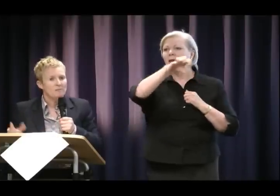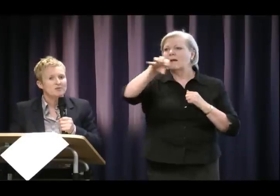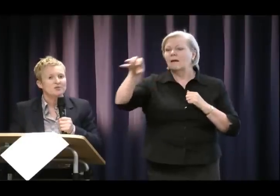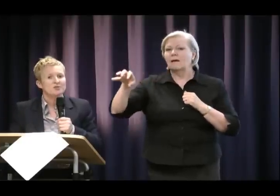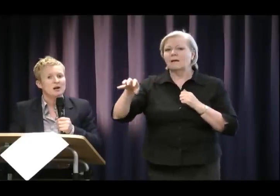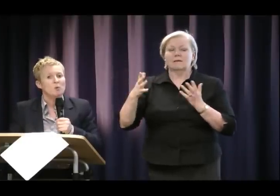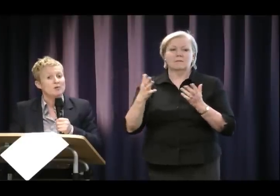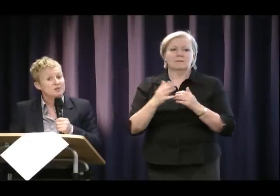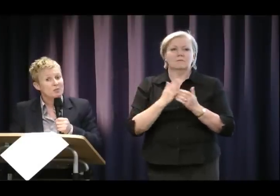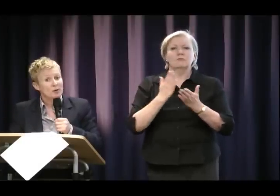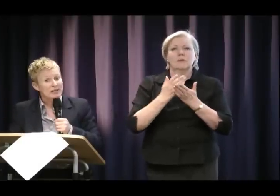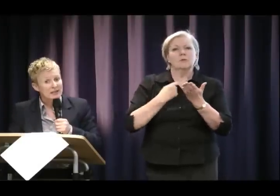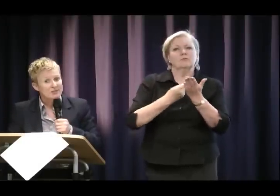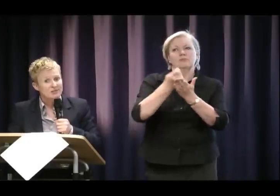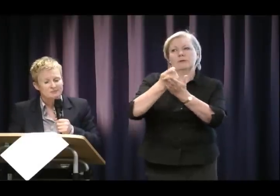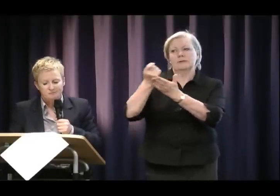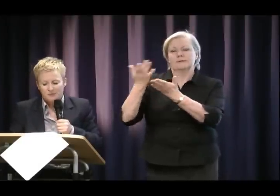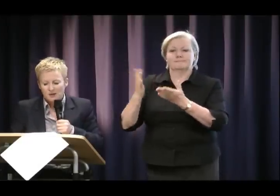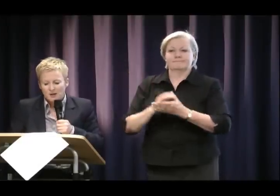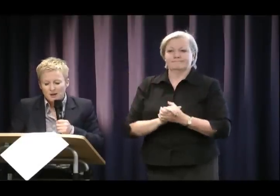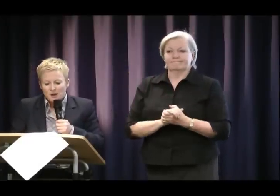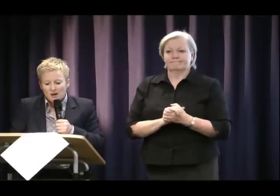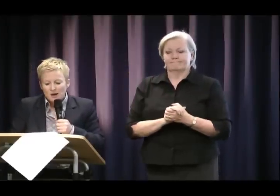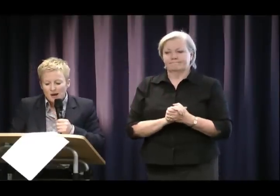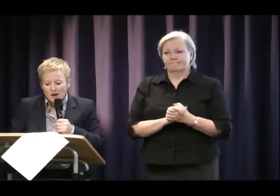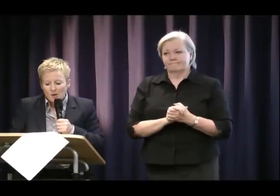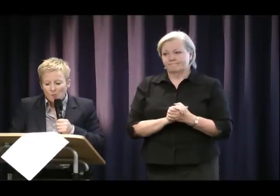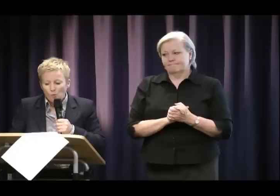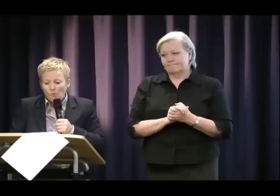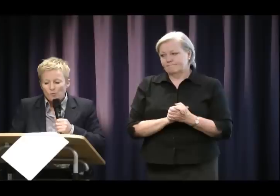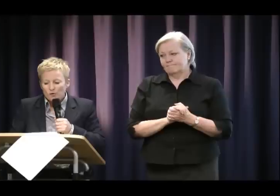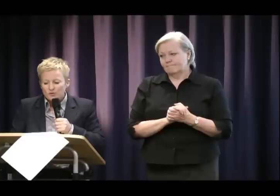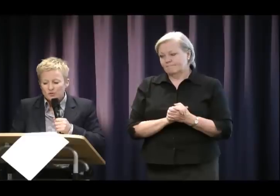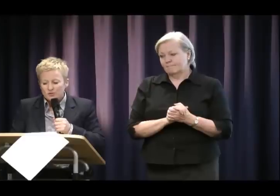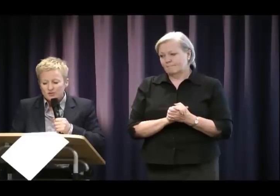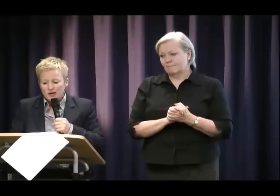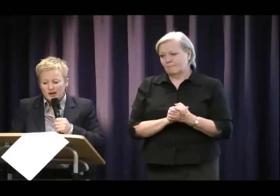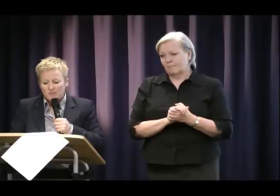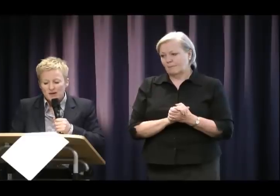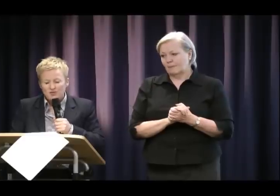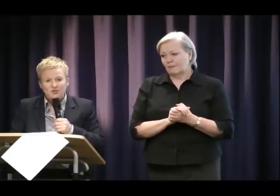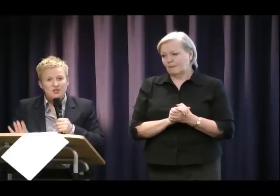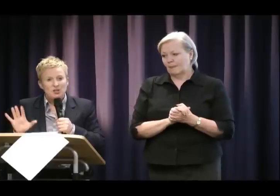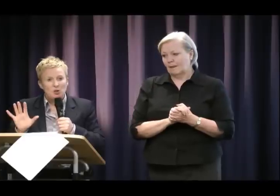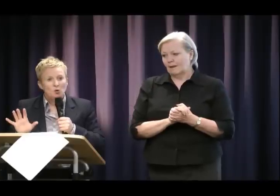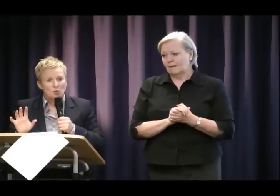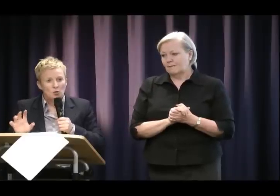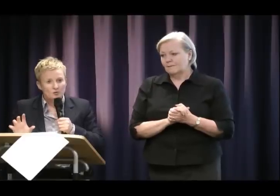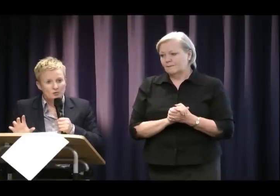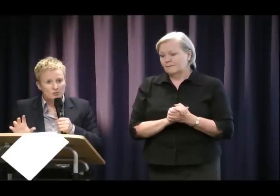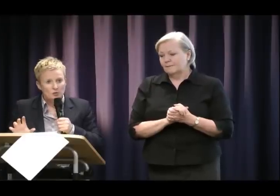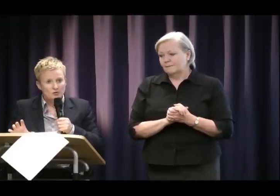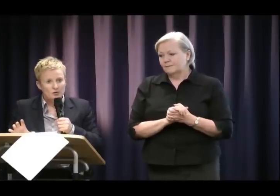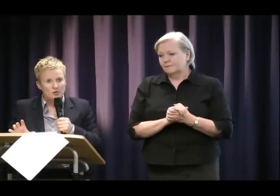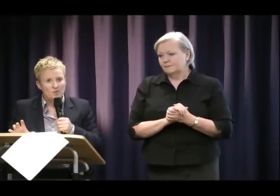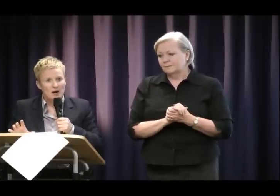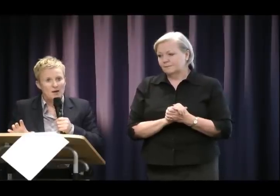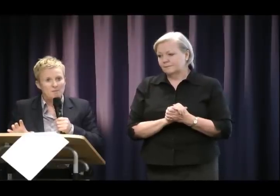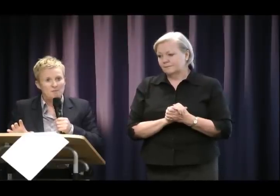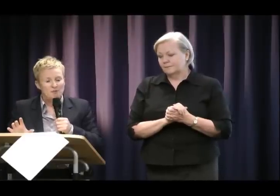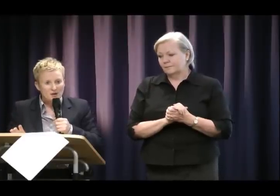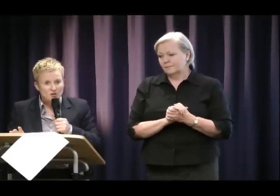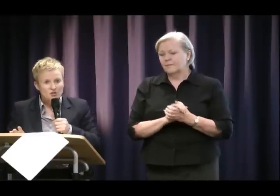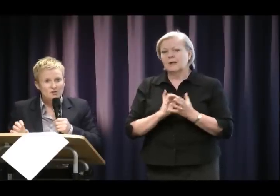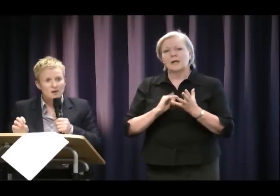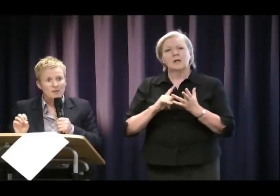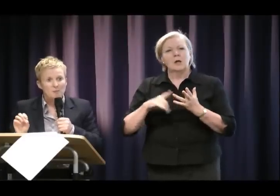or premises are ones that we lease. What we want to do is, as I said, look at